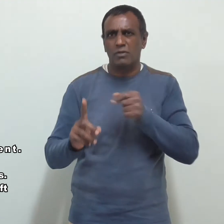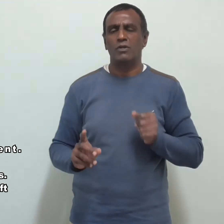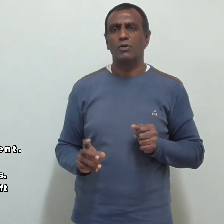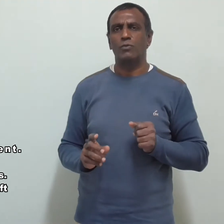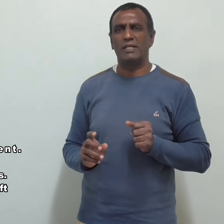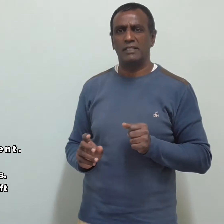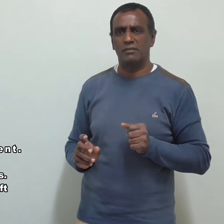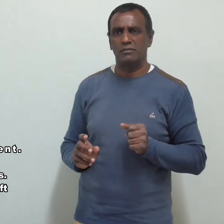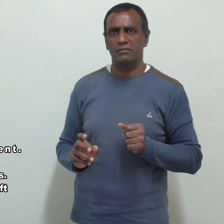welding.